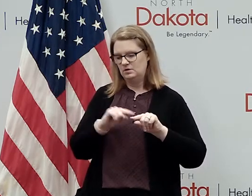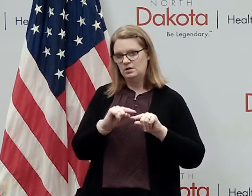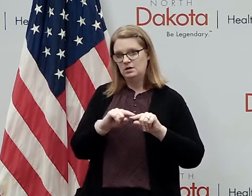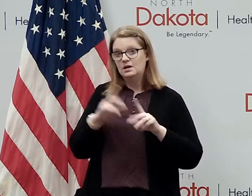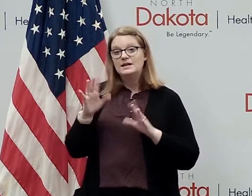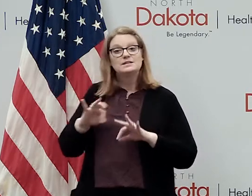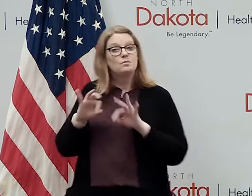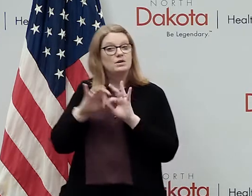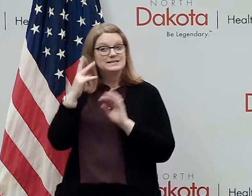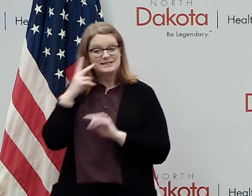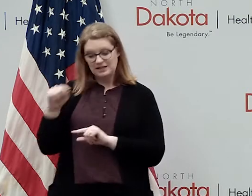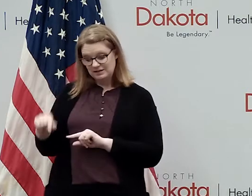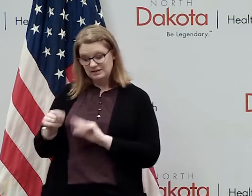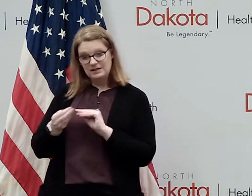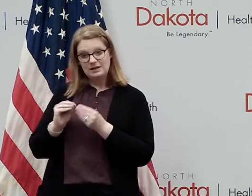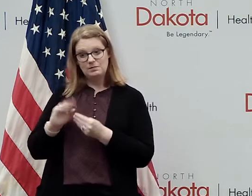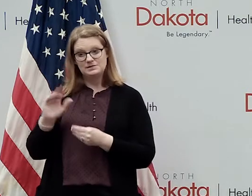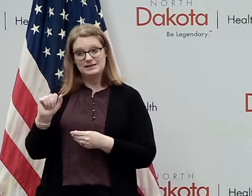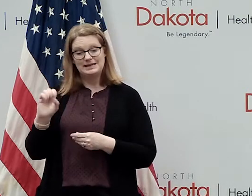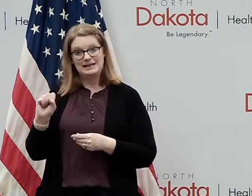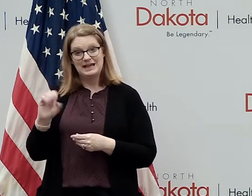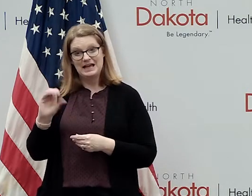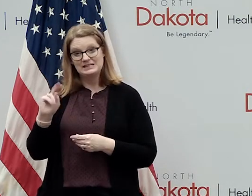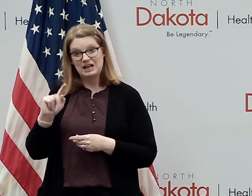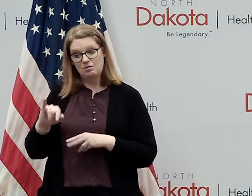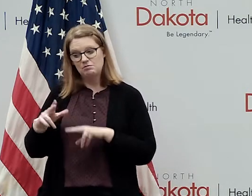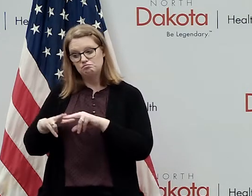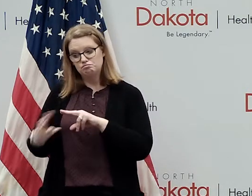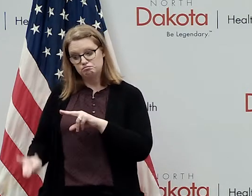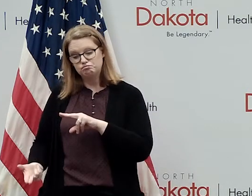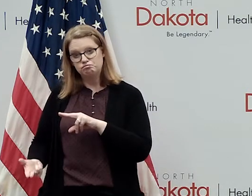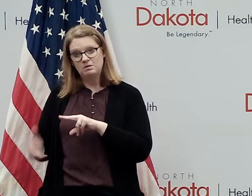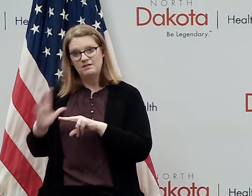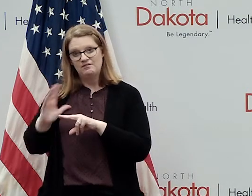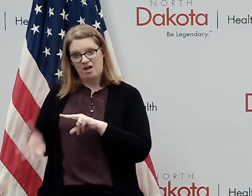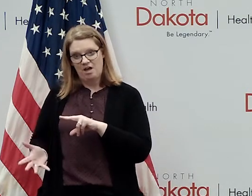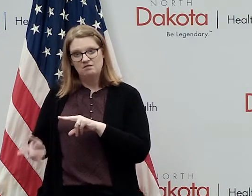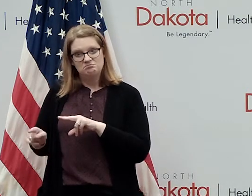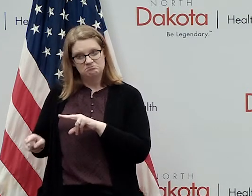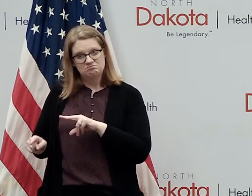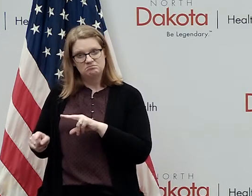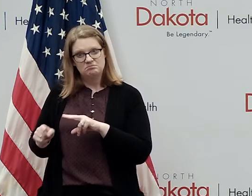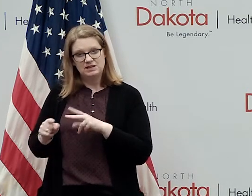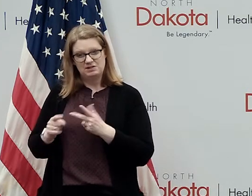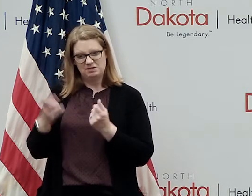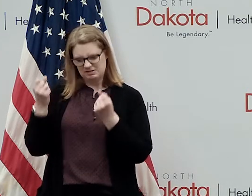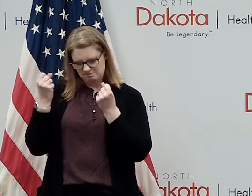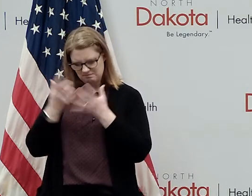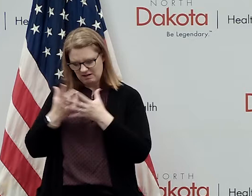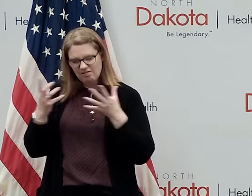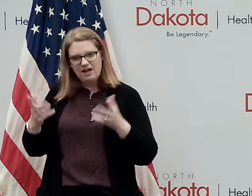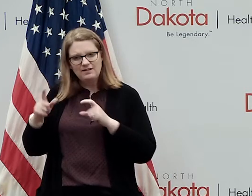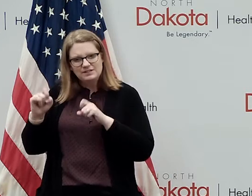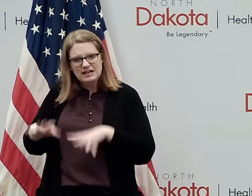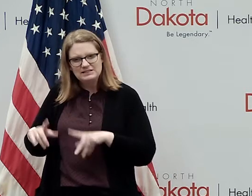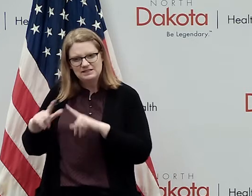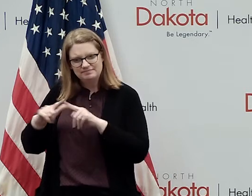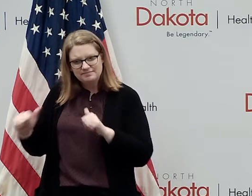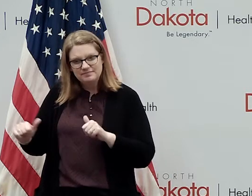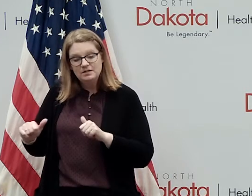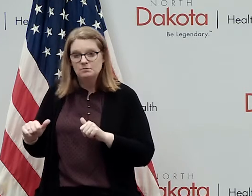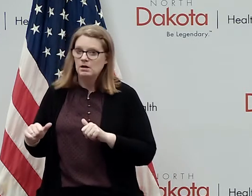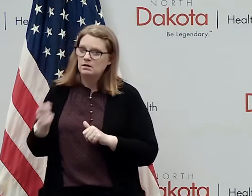Cass County are decreasing. That's great because of the strong effort that's been going there. But again, we've got to